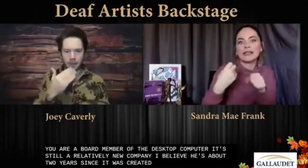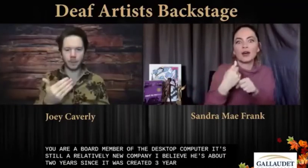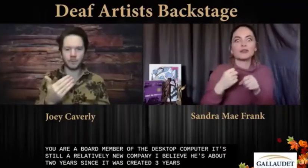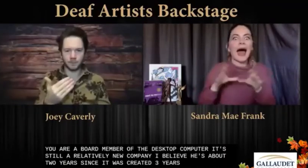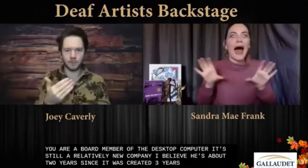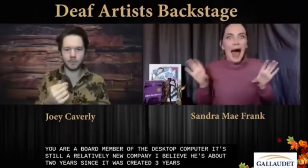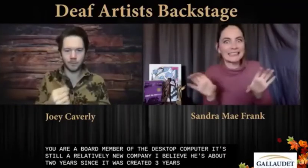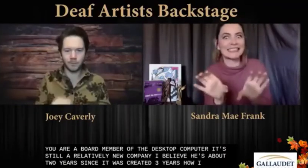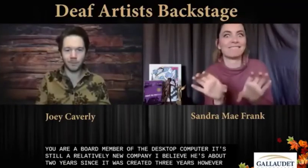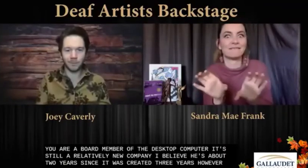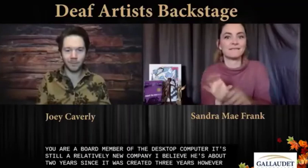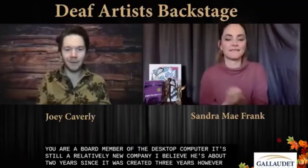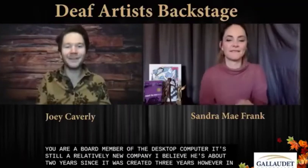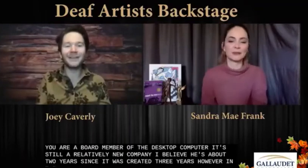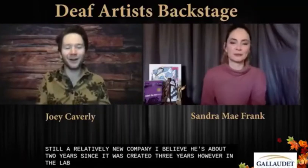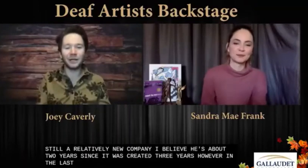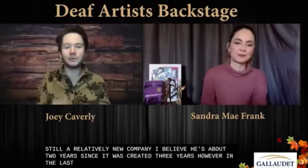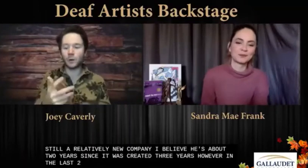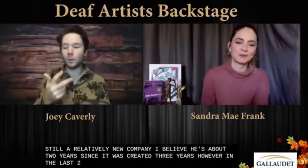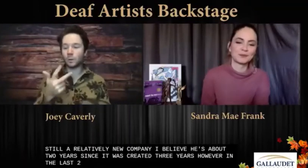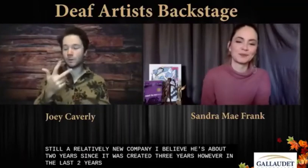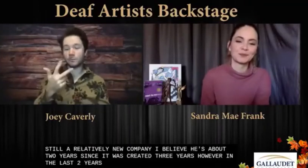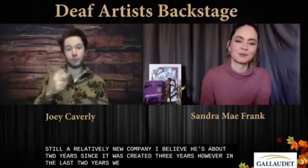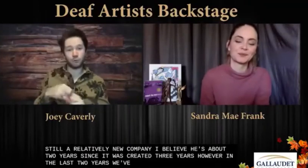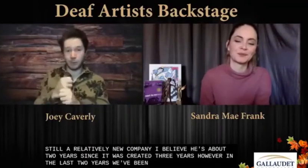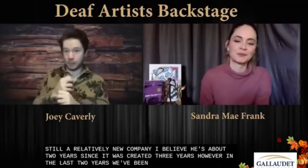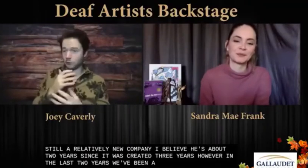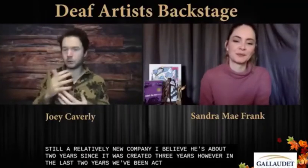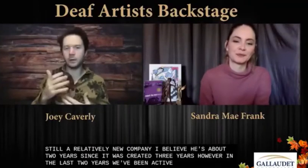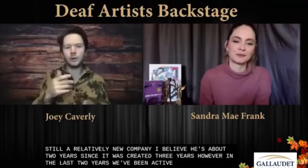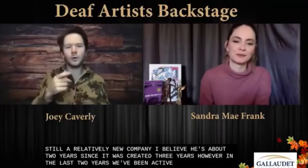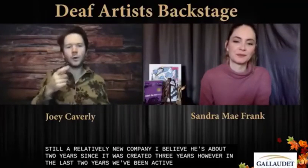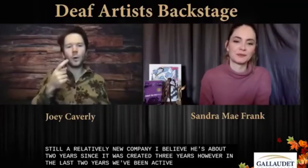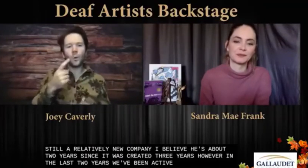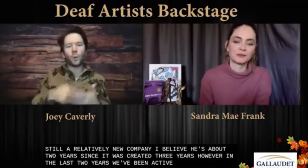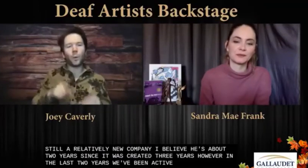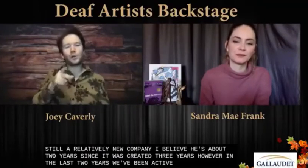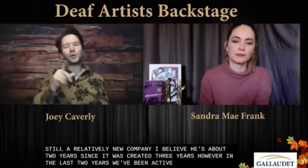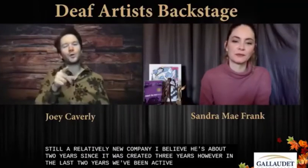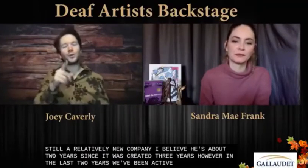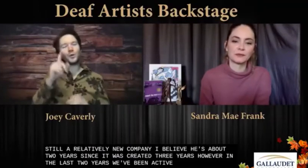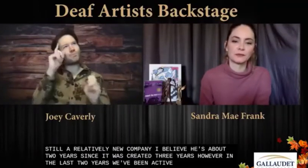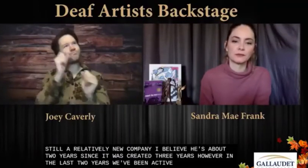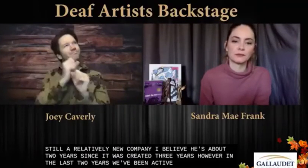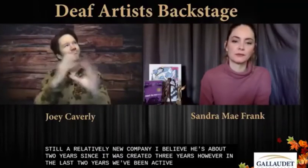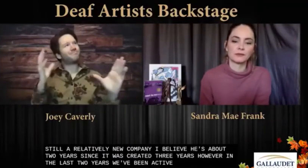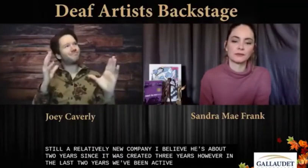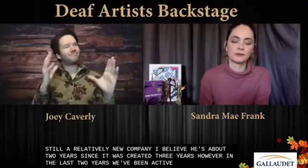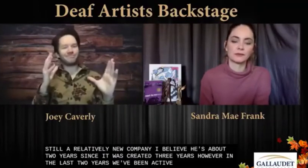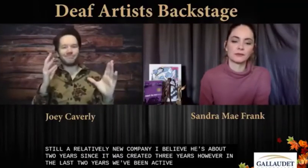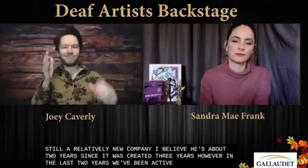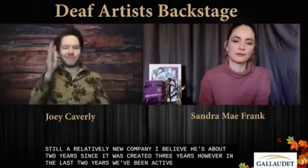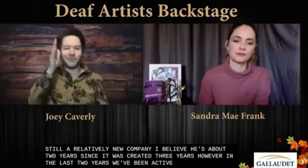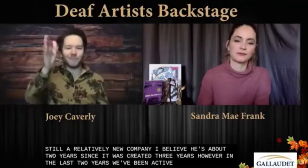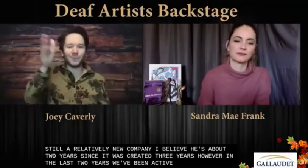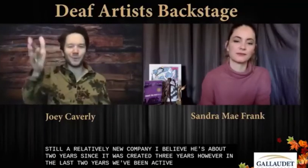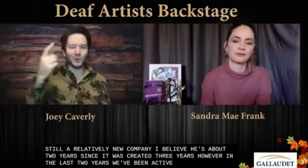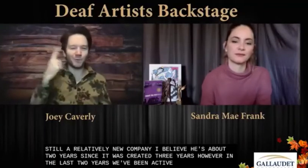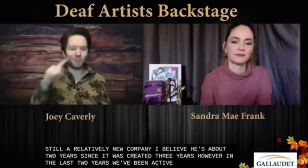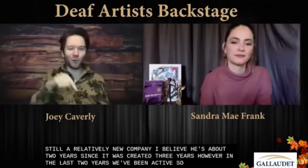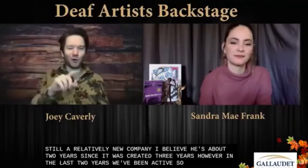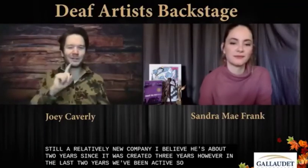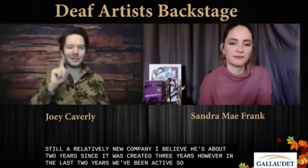years however in the last two years we've been active all right okay so three years so